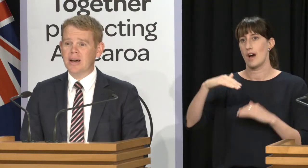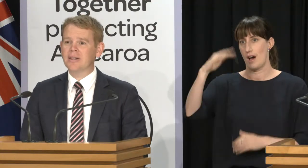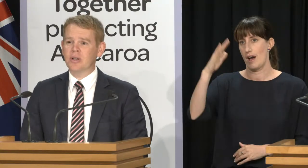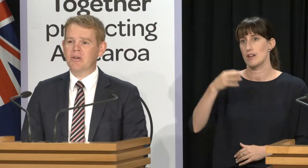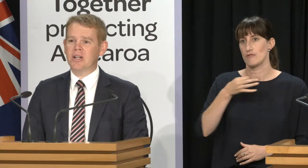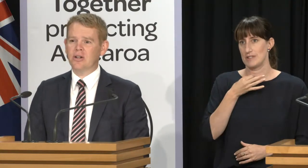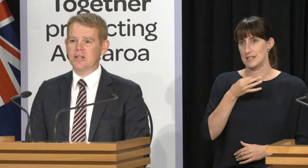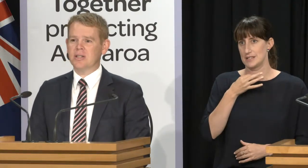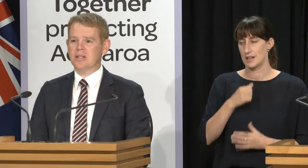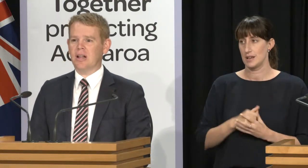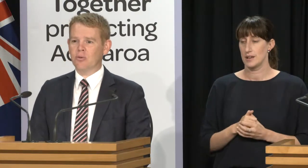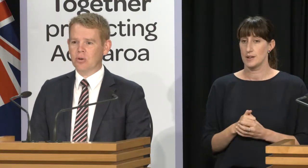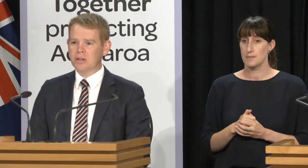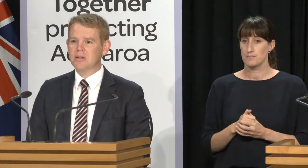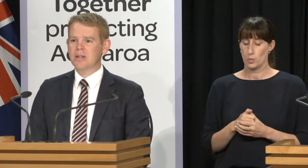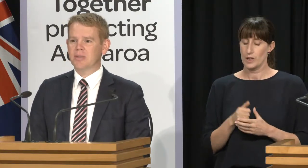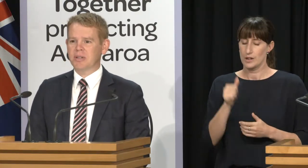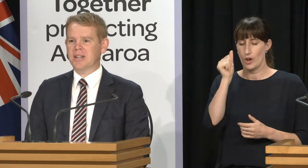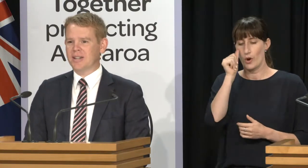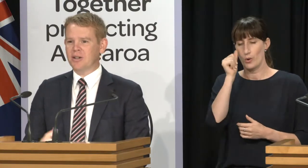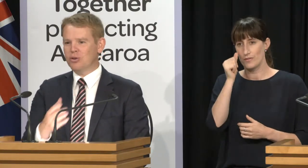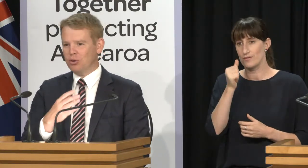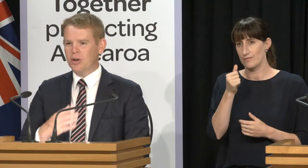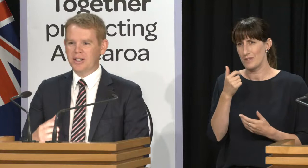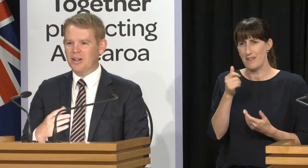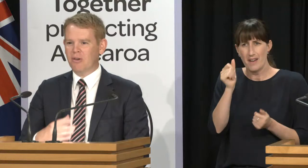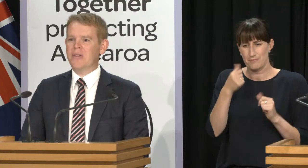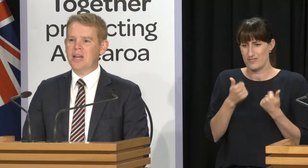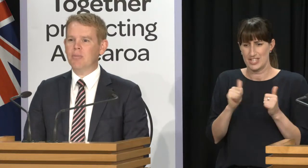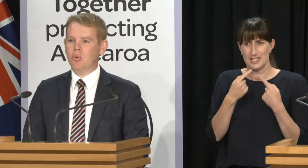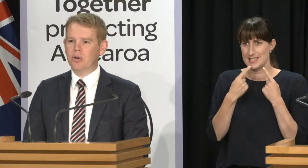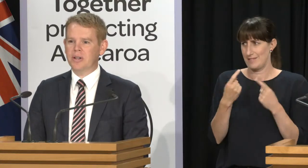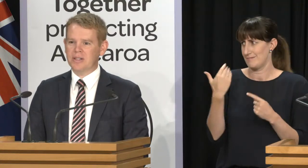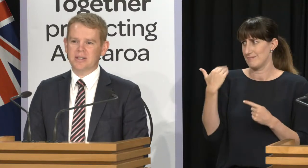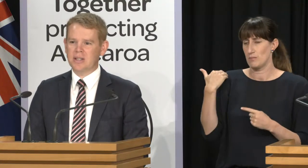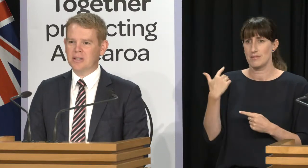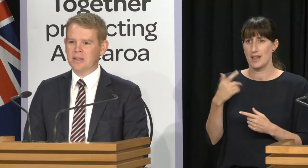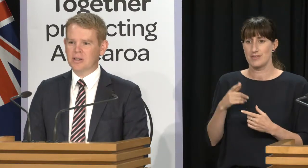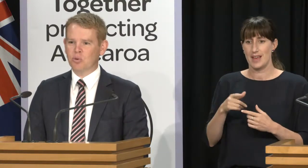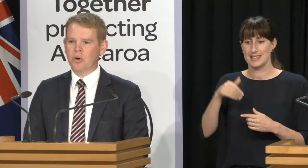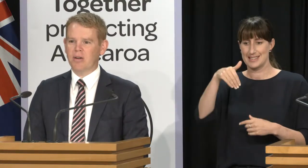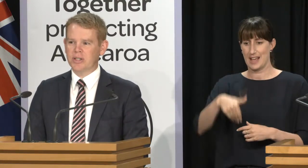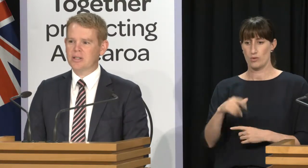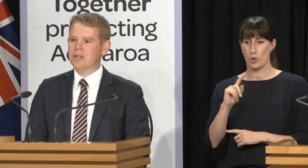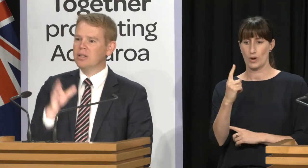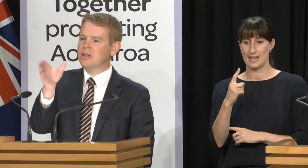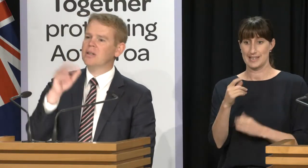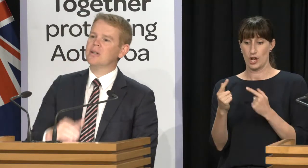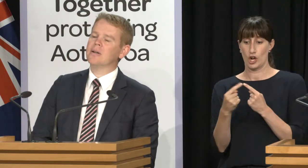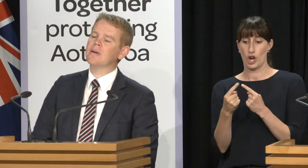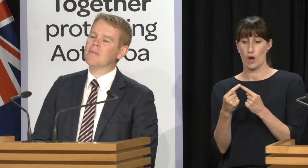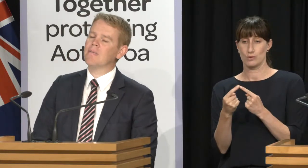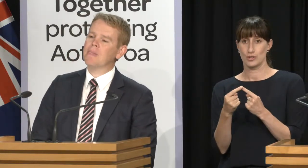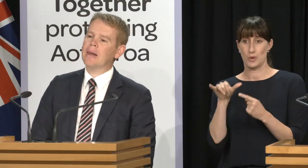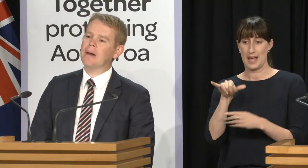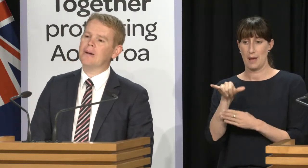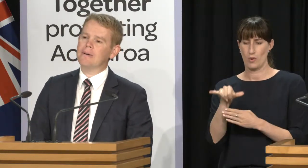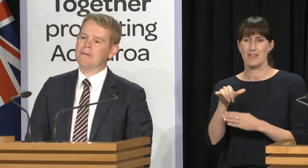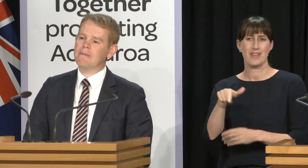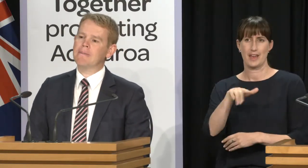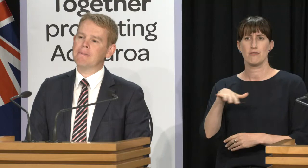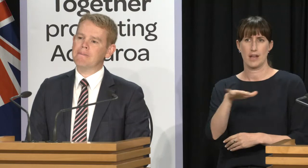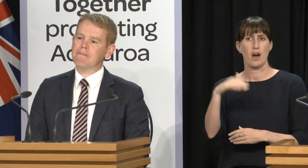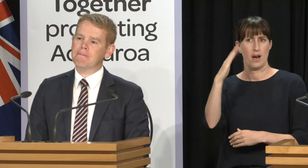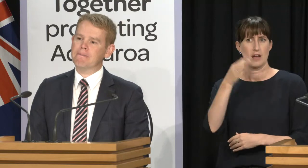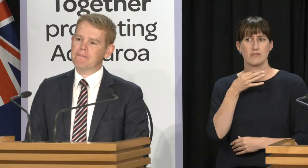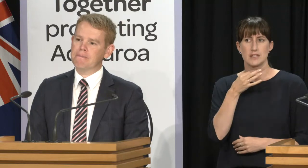weeks now that we recognise that South Auckland, particularly those who are in and around the airport, that's a setting that's more at risk. Will Kiwis who've been vaccinated